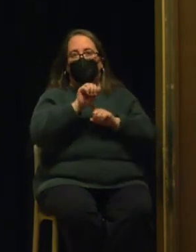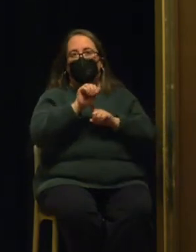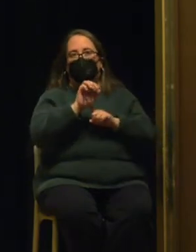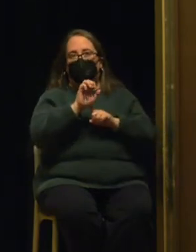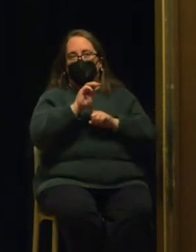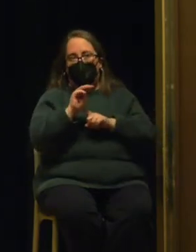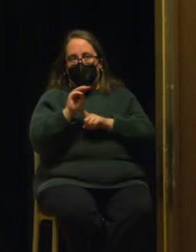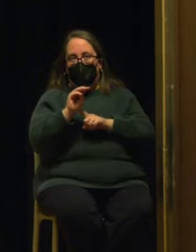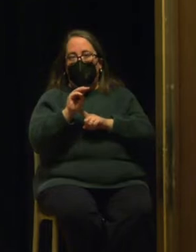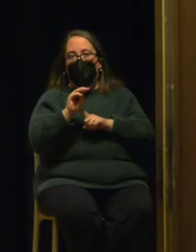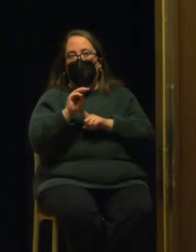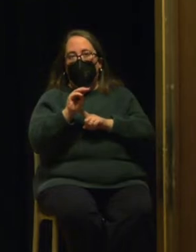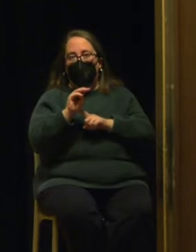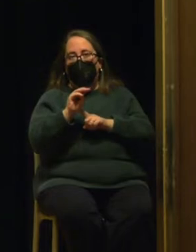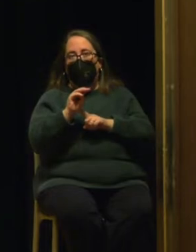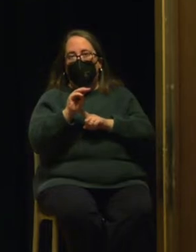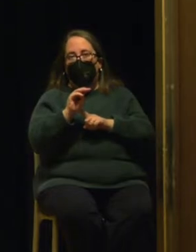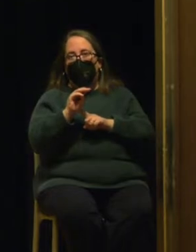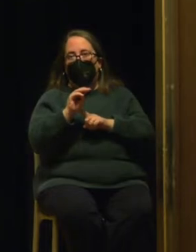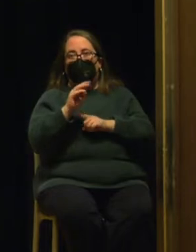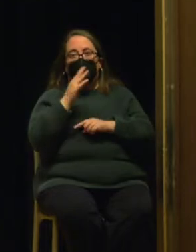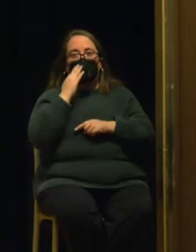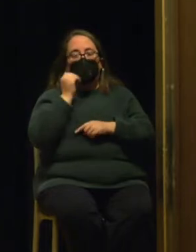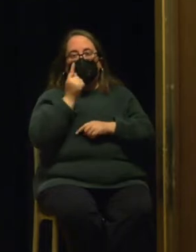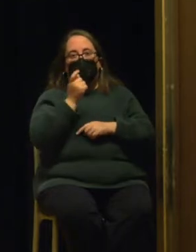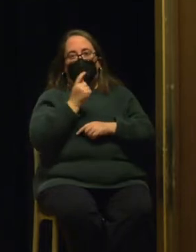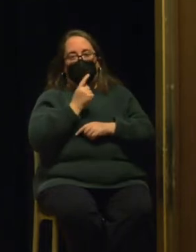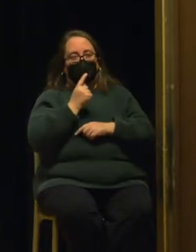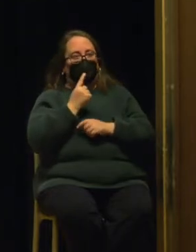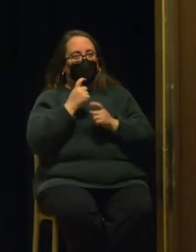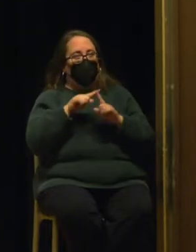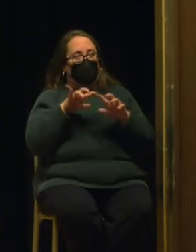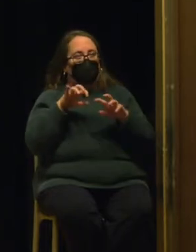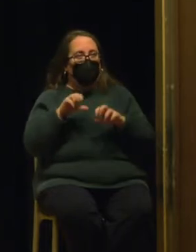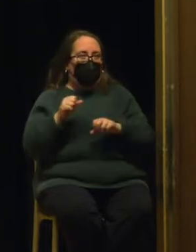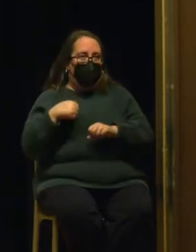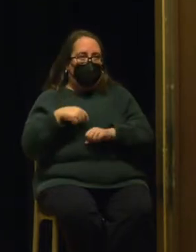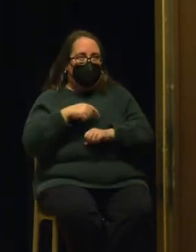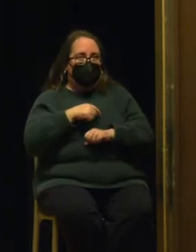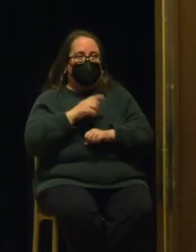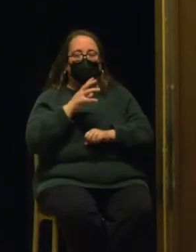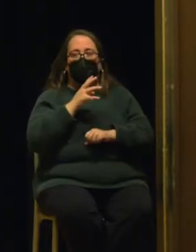Viacom because they wanted to acquire us, and